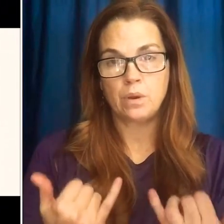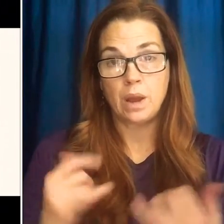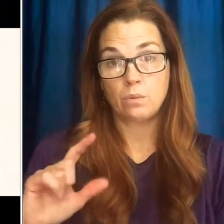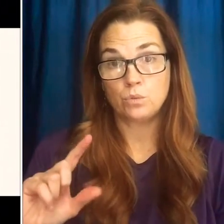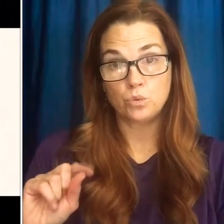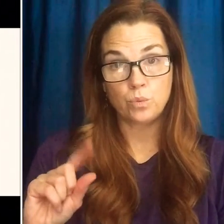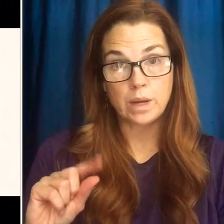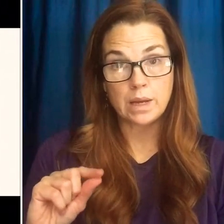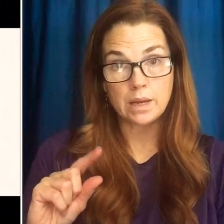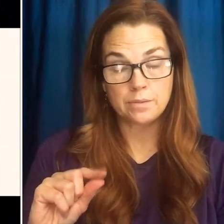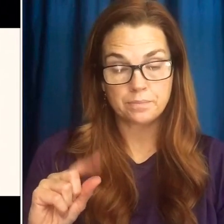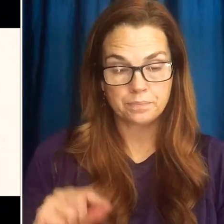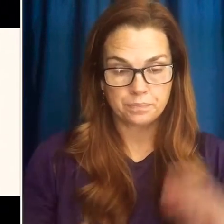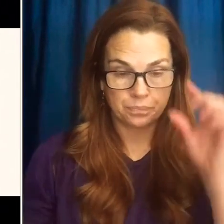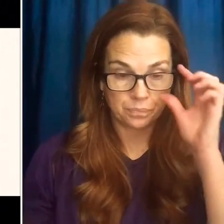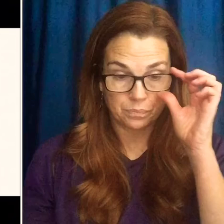down.